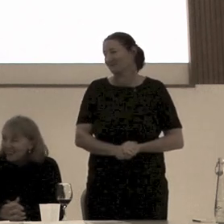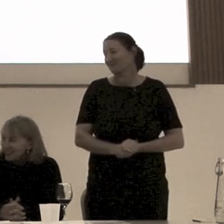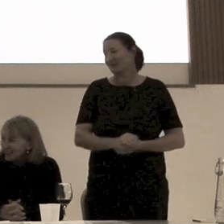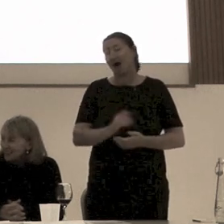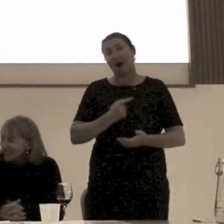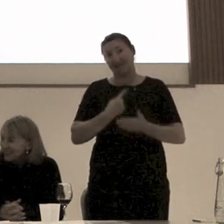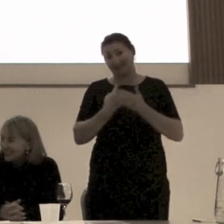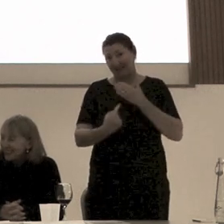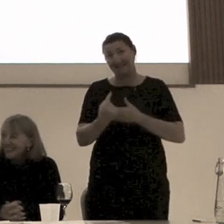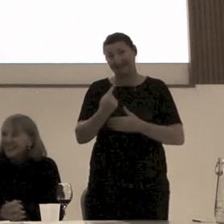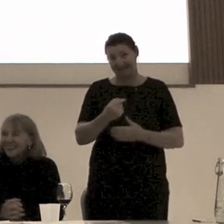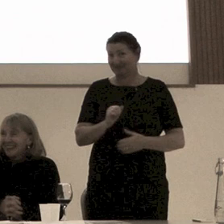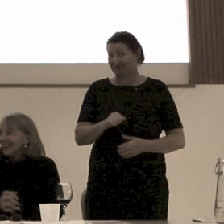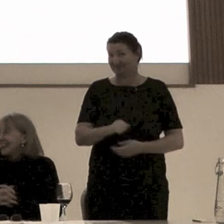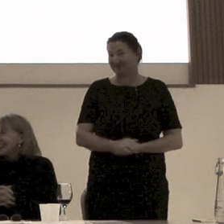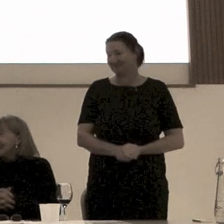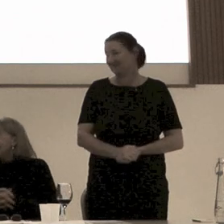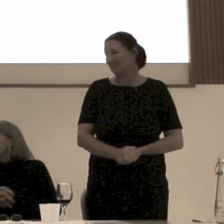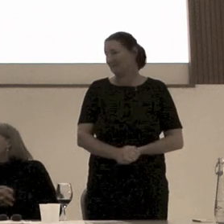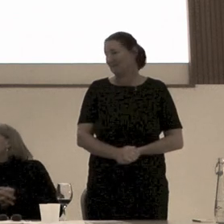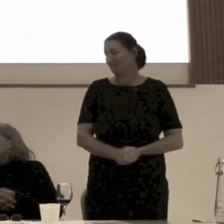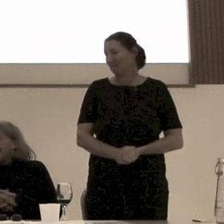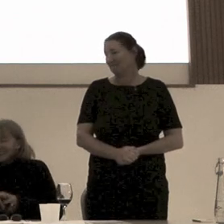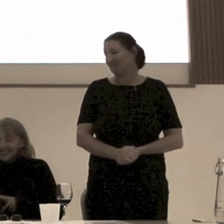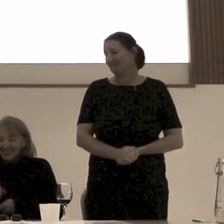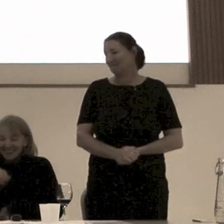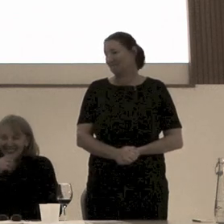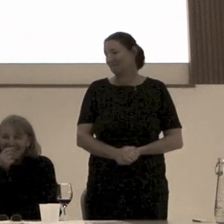Independently, of course.